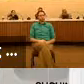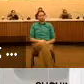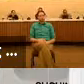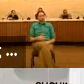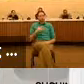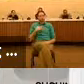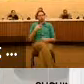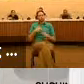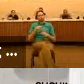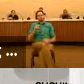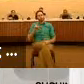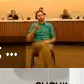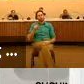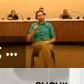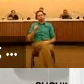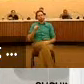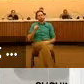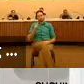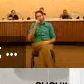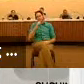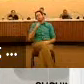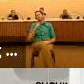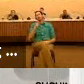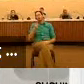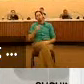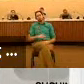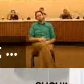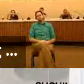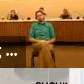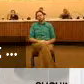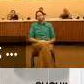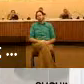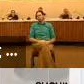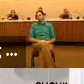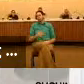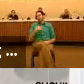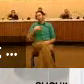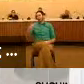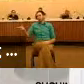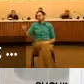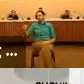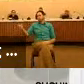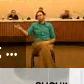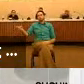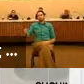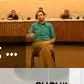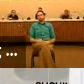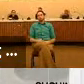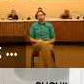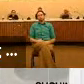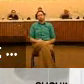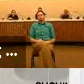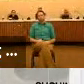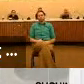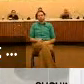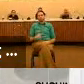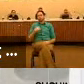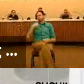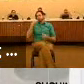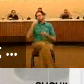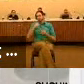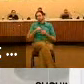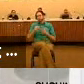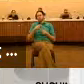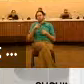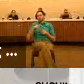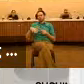Chris Martin, Director of Engineering. You might want, you could use the mic. There's, okay, Yeah. that's fine too. I was gonna say there's also a mic at the side table. Yeah, I remember from some of the